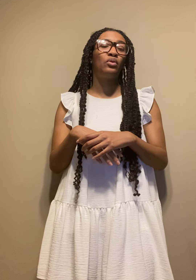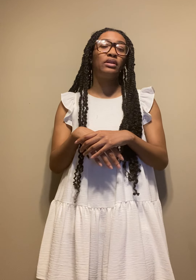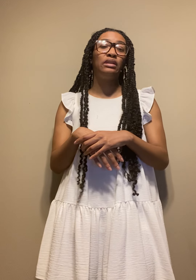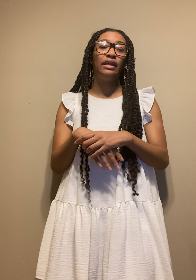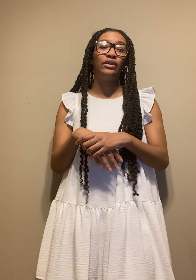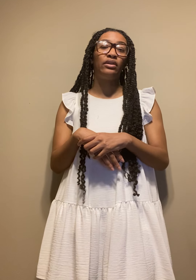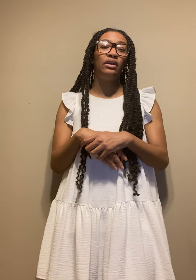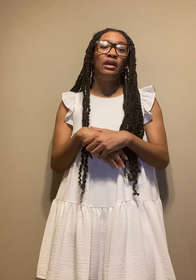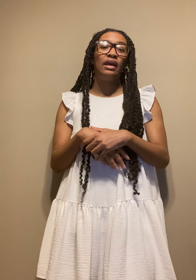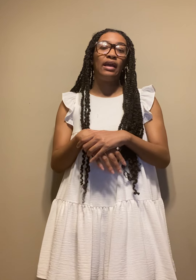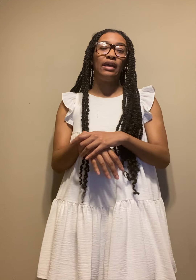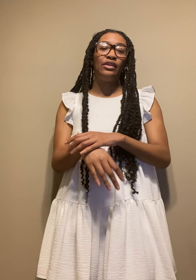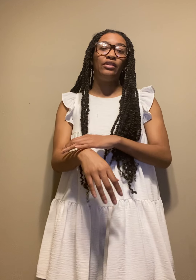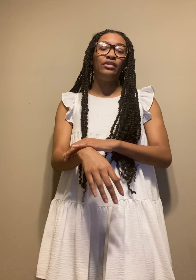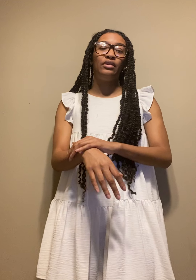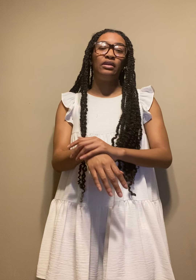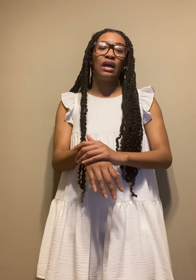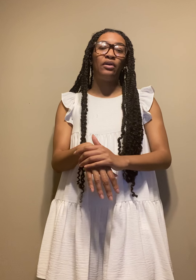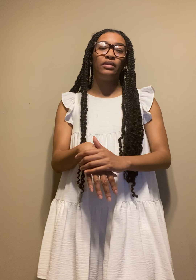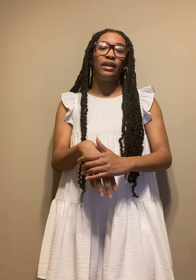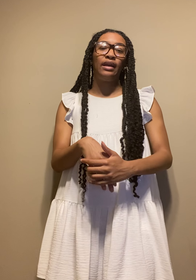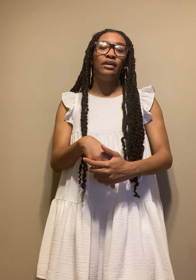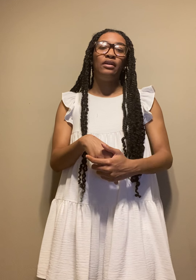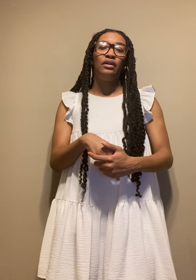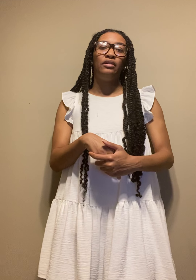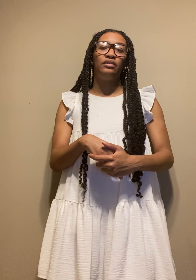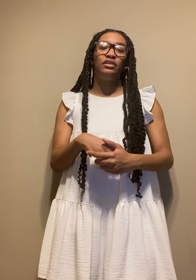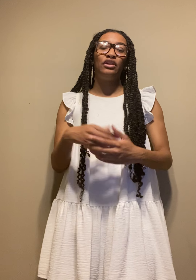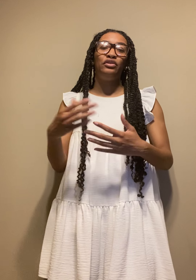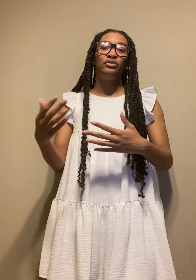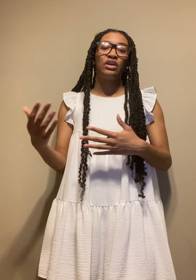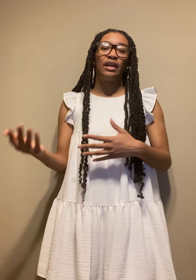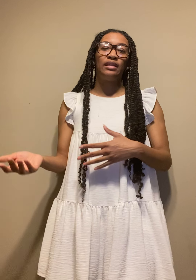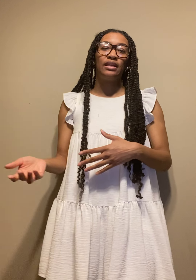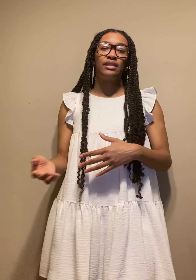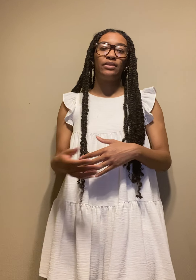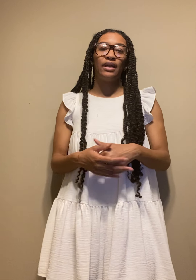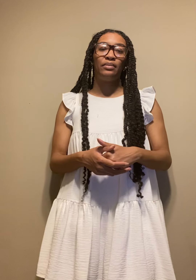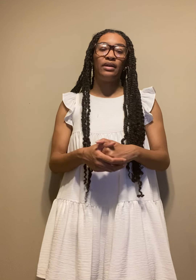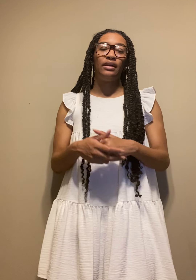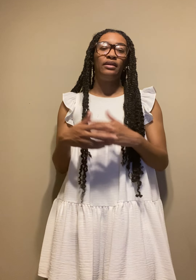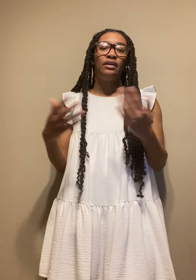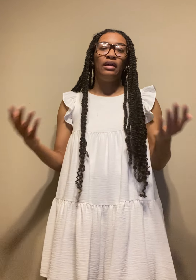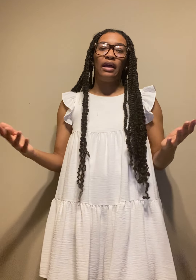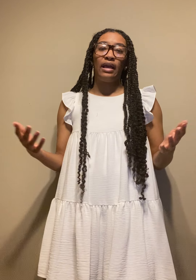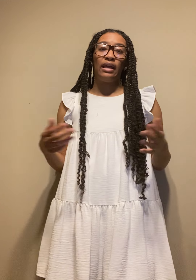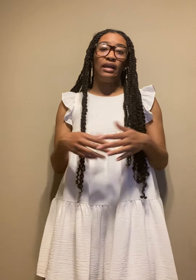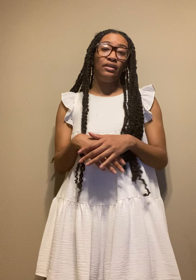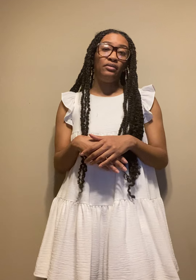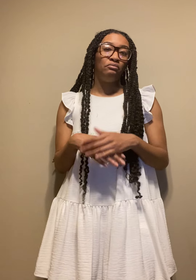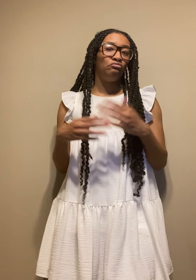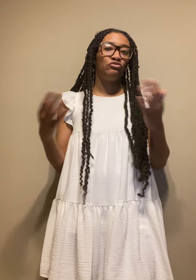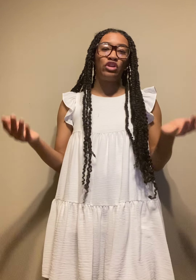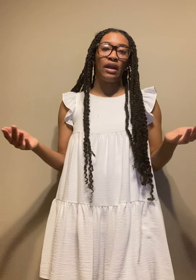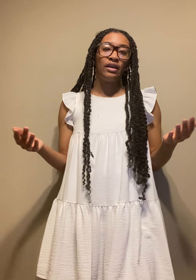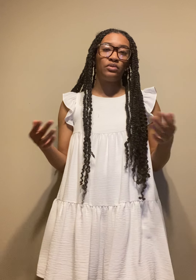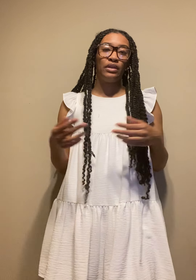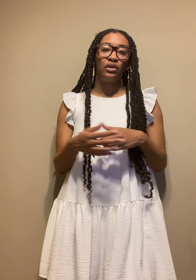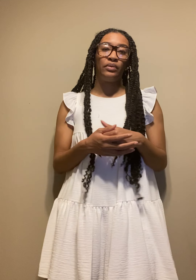important leader in not only the new Chinese history, but in China as we know